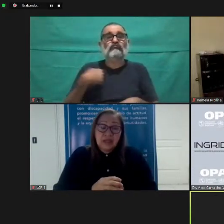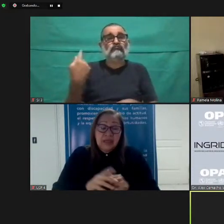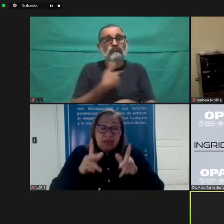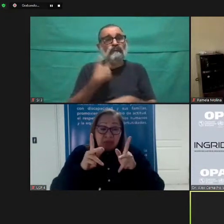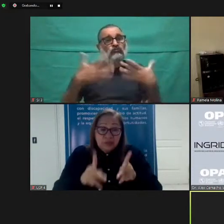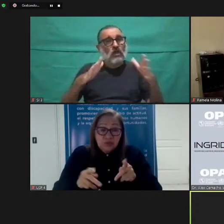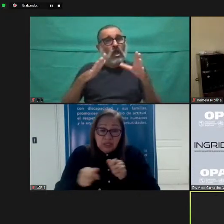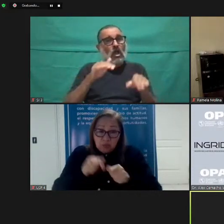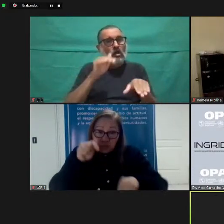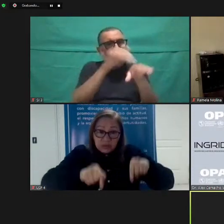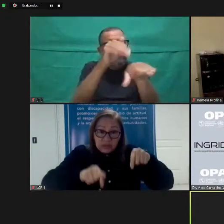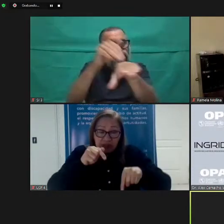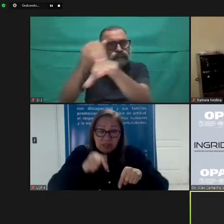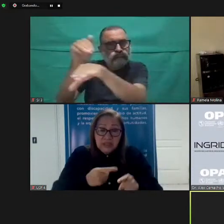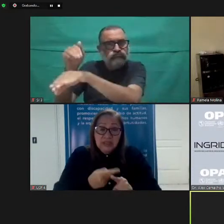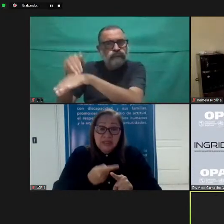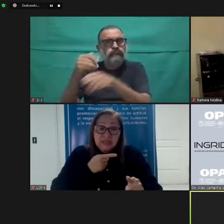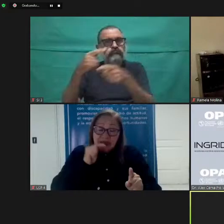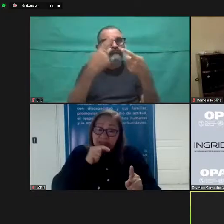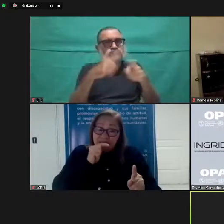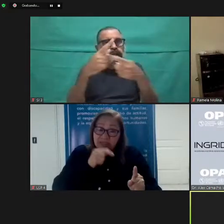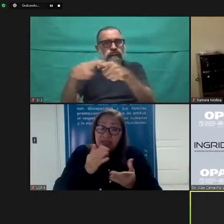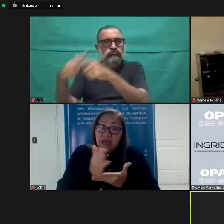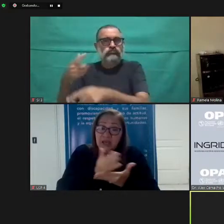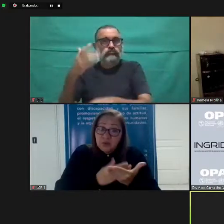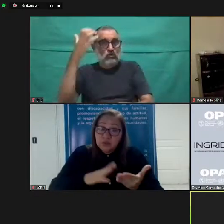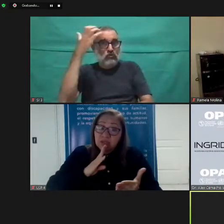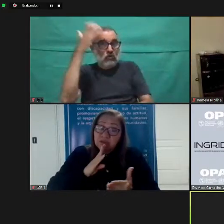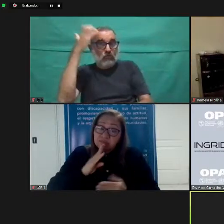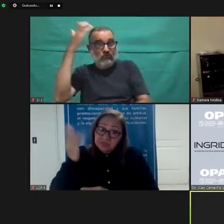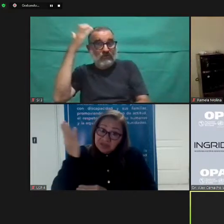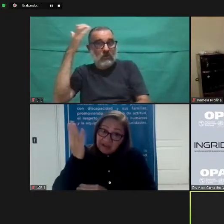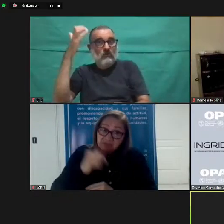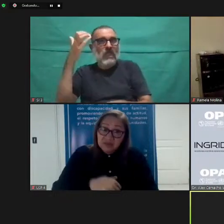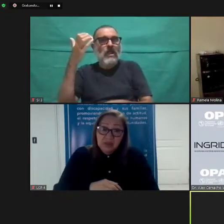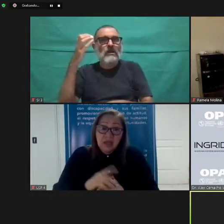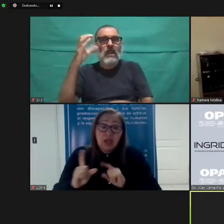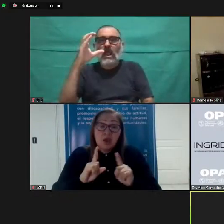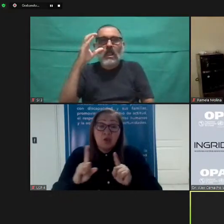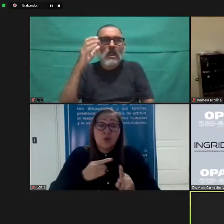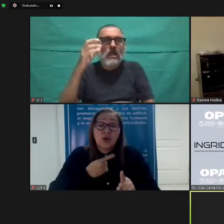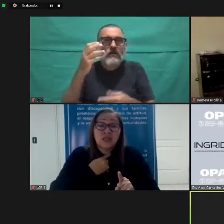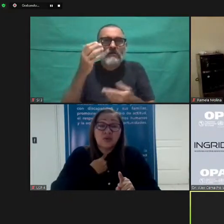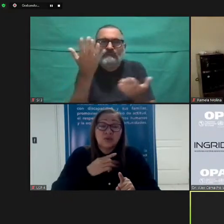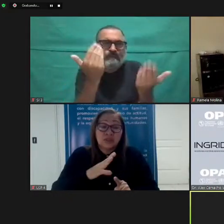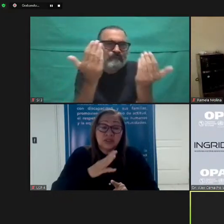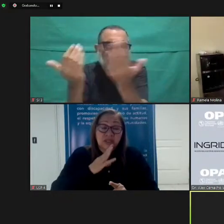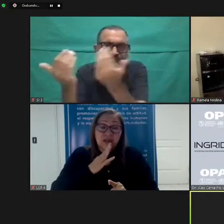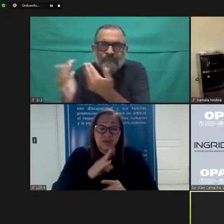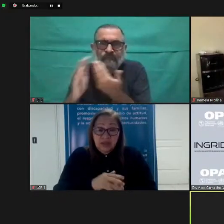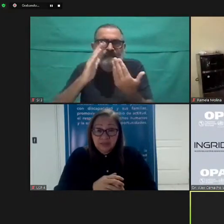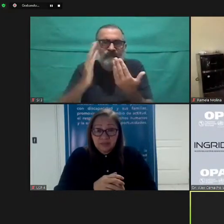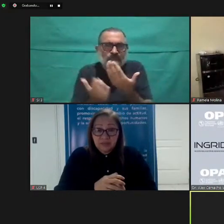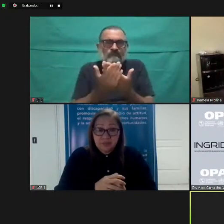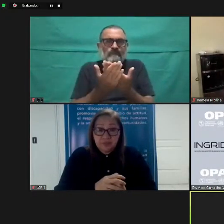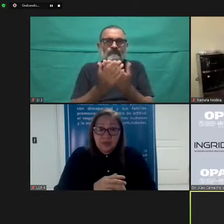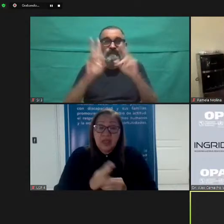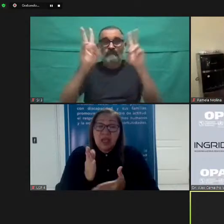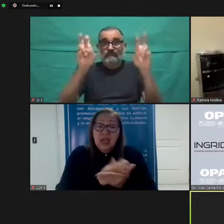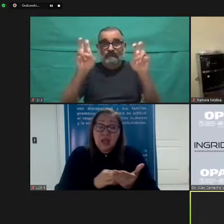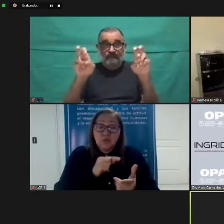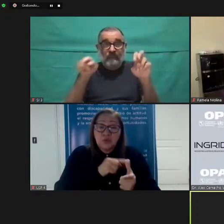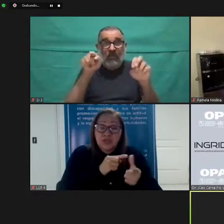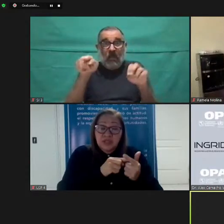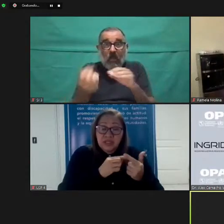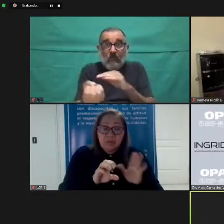dignified health for persons with disabilities from here we had some statements out of which i would like to